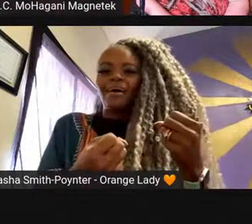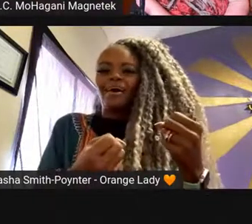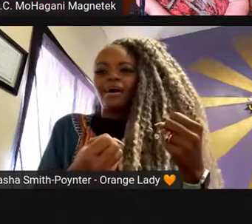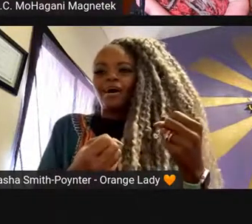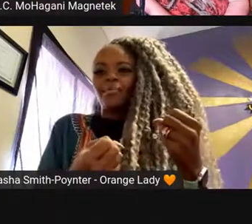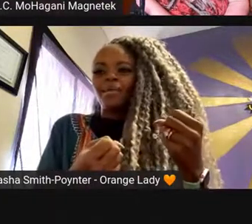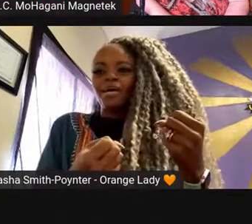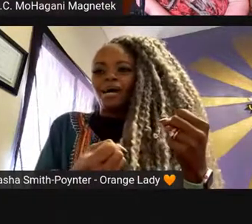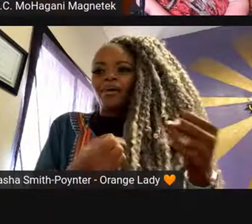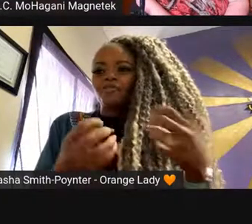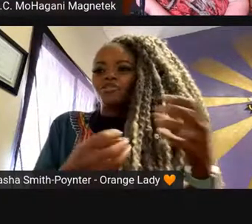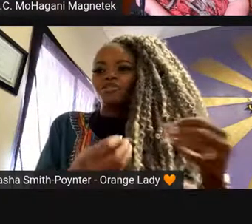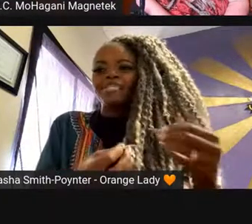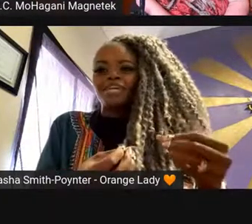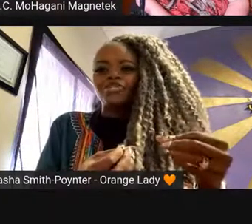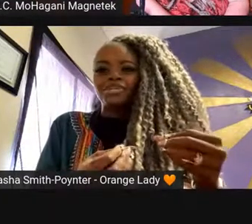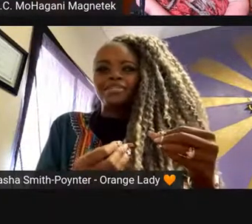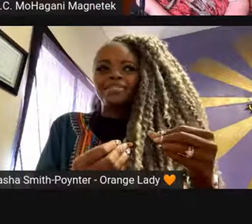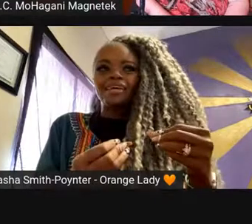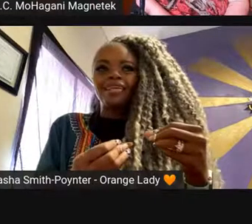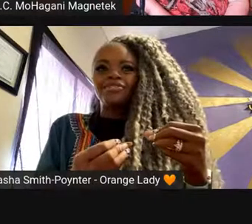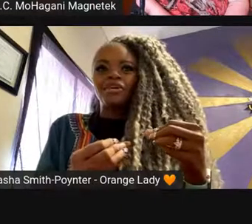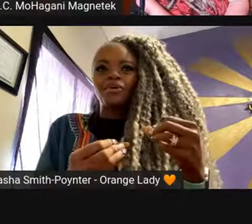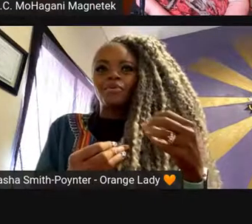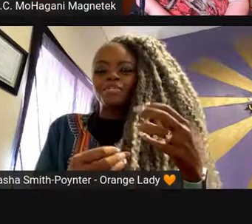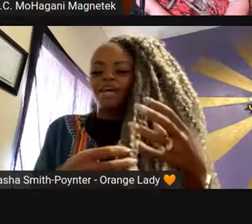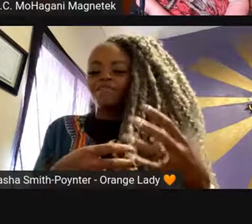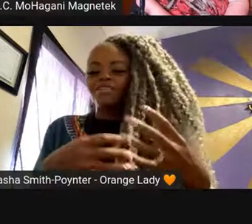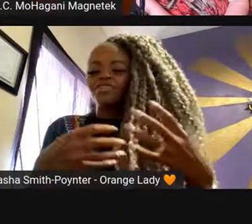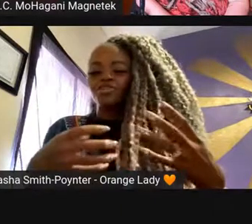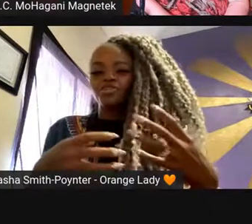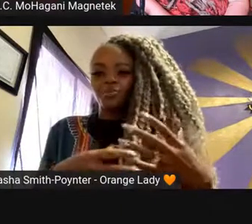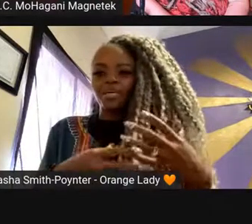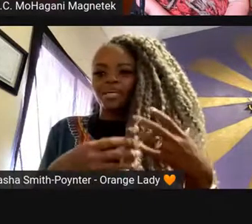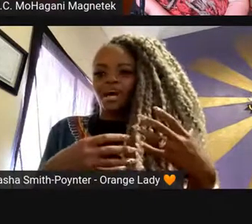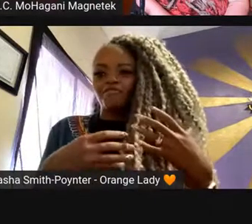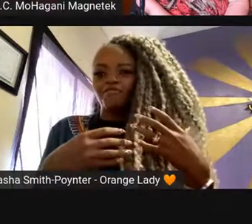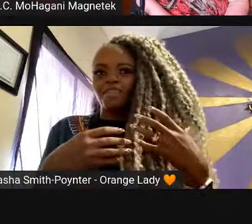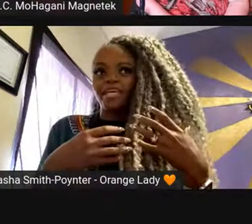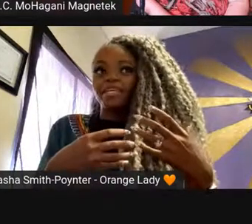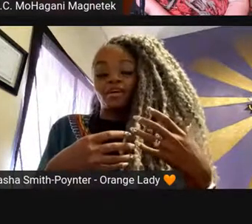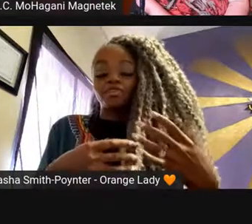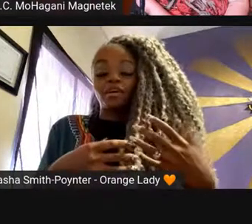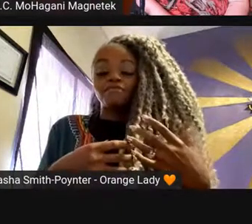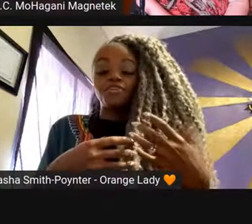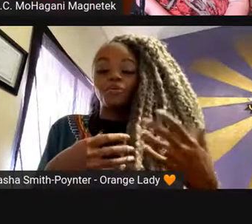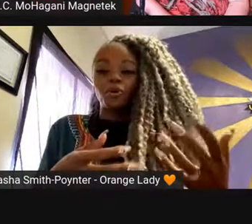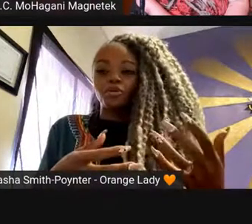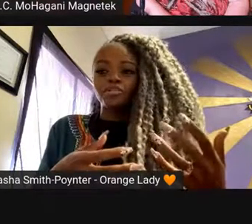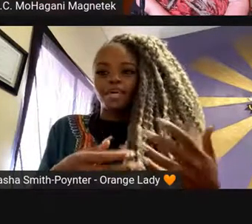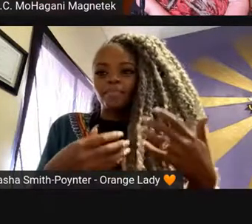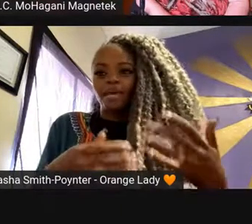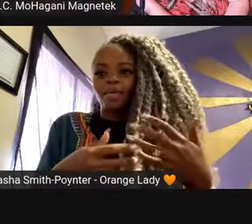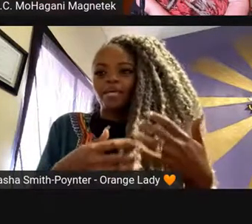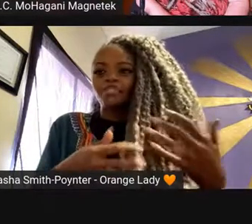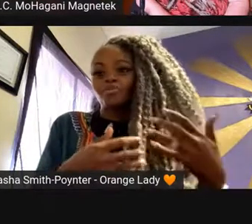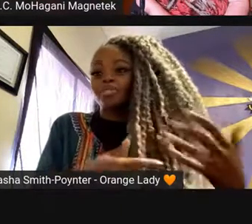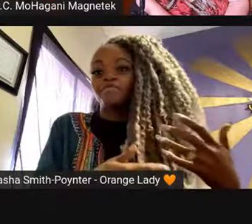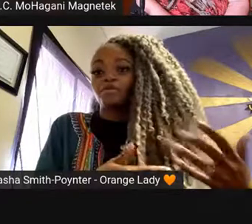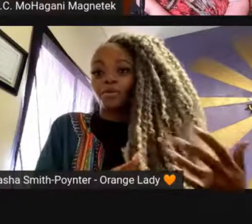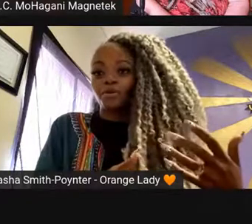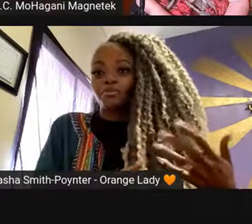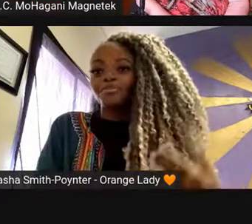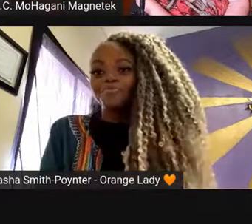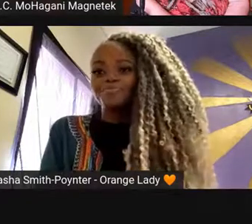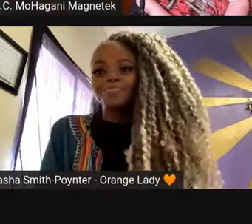voices for certain sections. And so it was kind of us just really kind of lending ourselves to the words and becoming